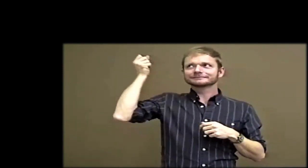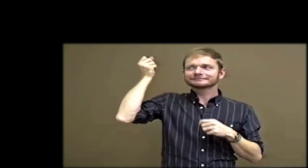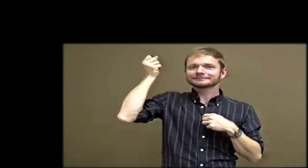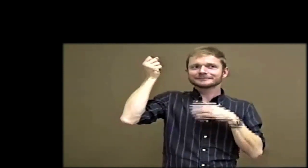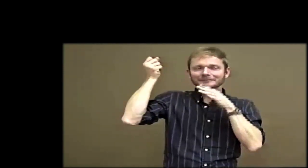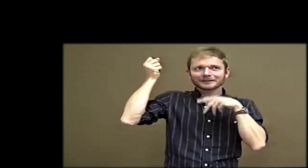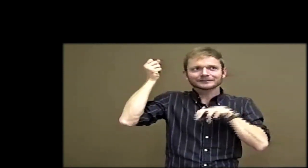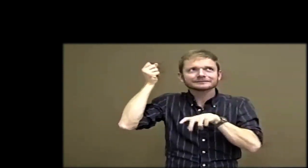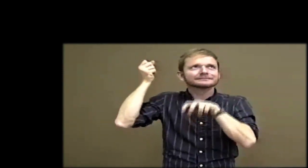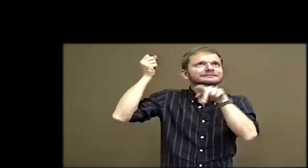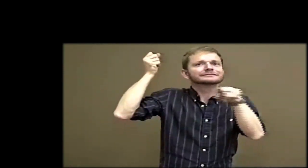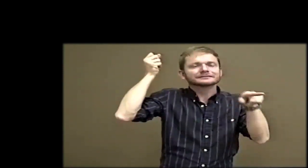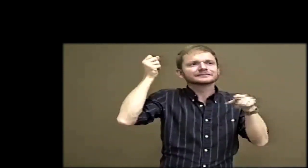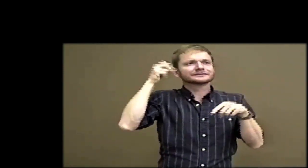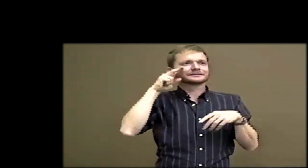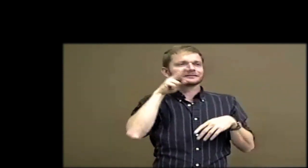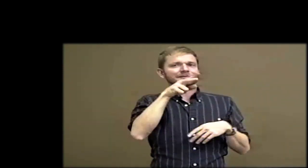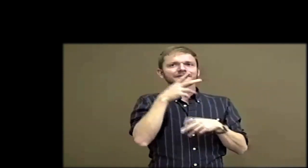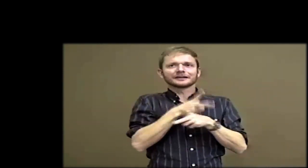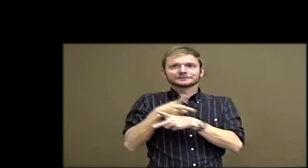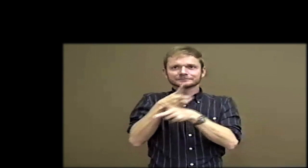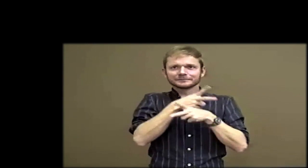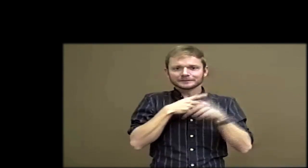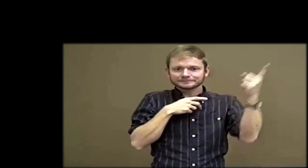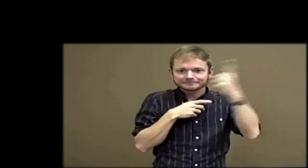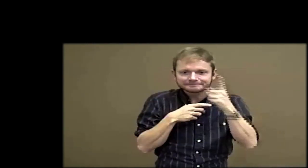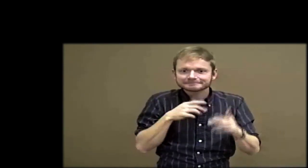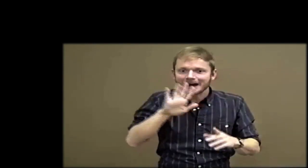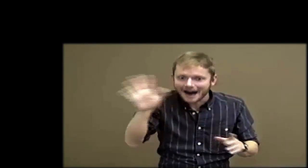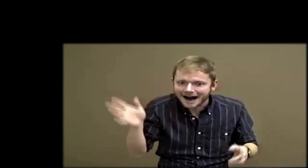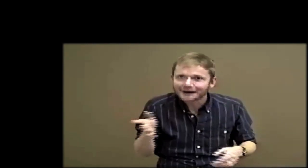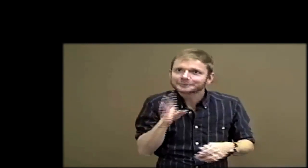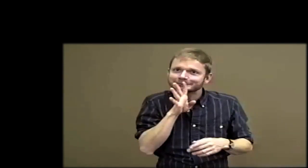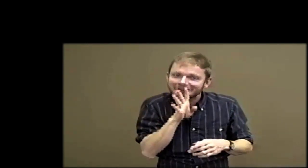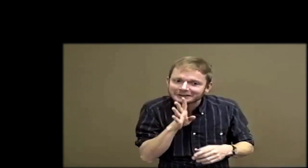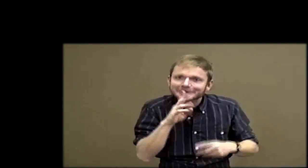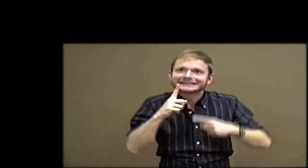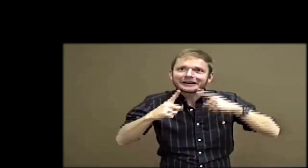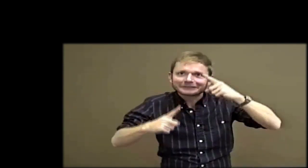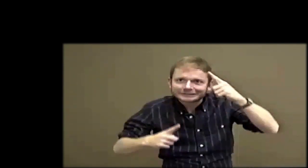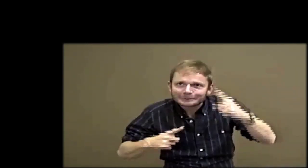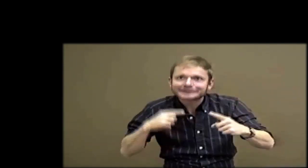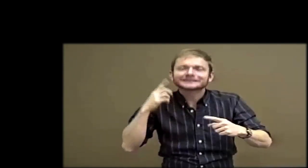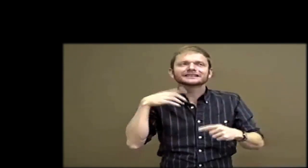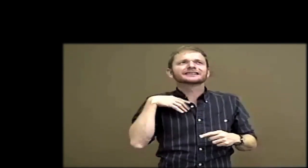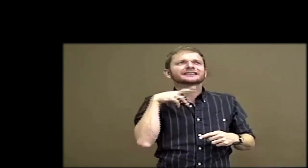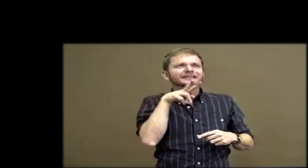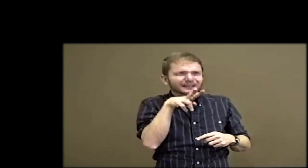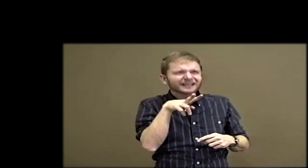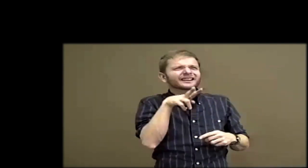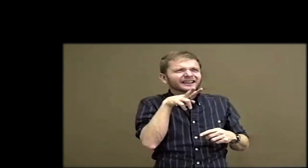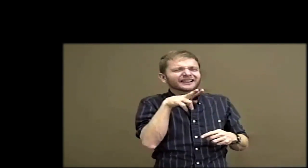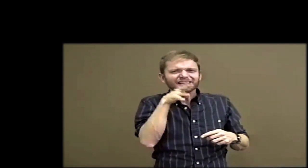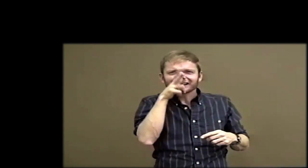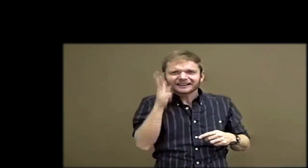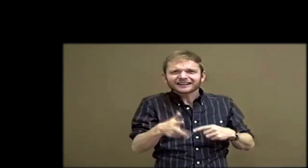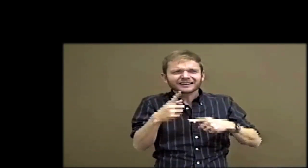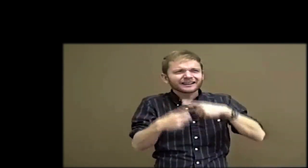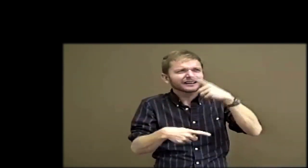school, and we met the supervisor in the hall. They began signing and talking at the same time. I didn't fully understand what